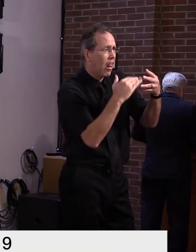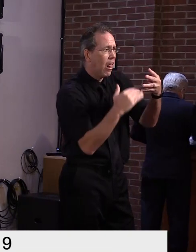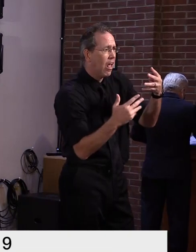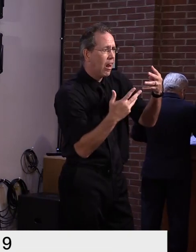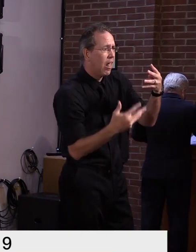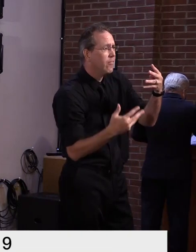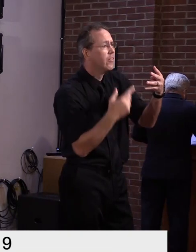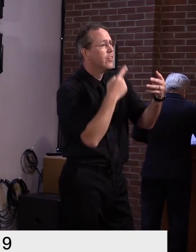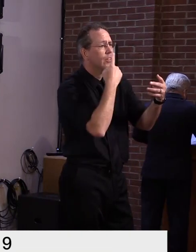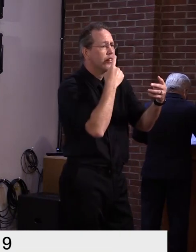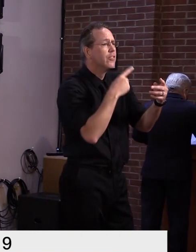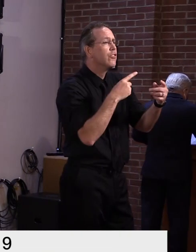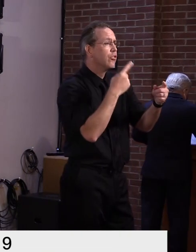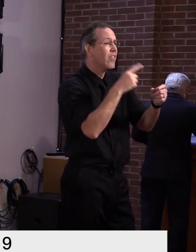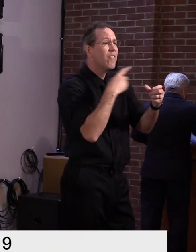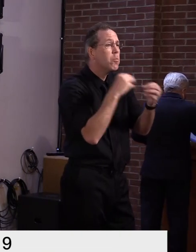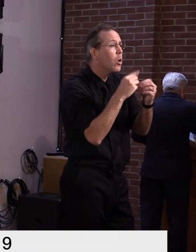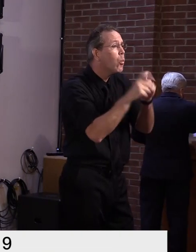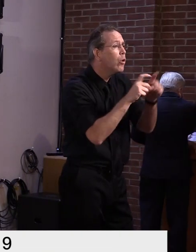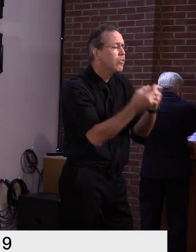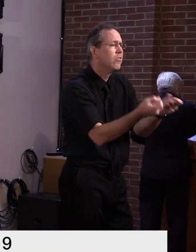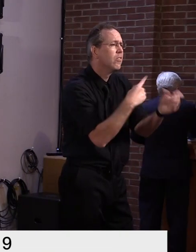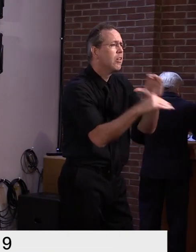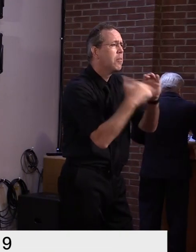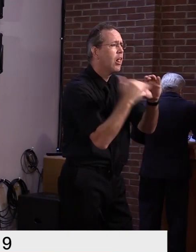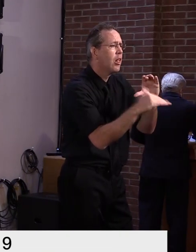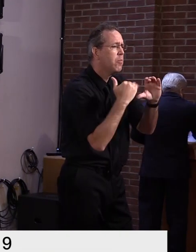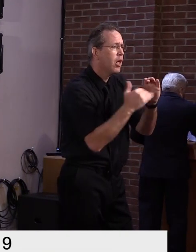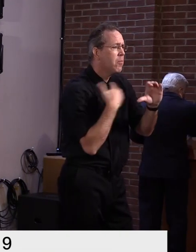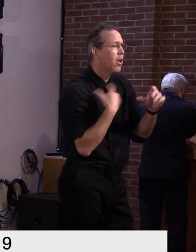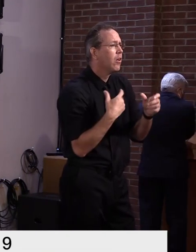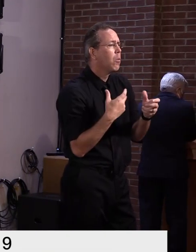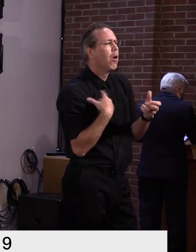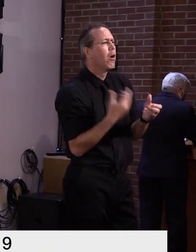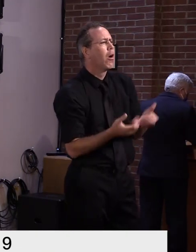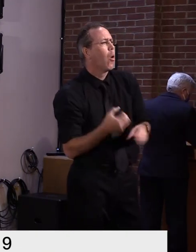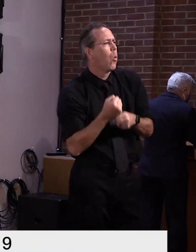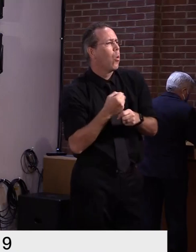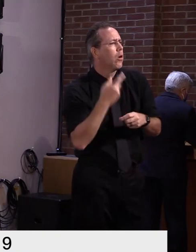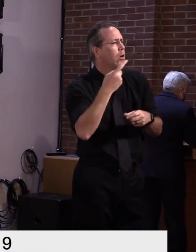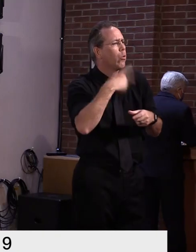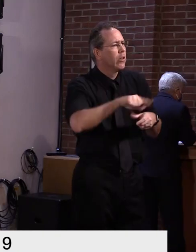and Ethan with their follow-up questions after this, and we'll be back on Tuesday for